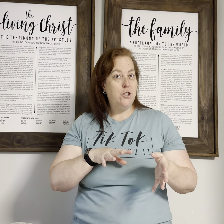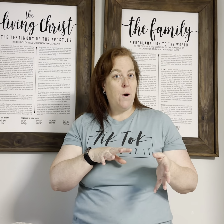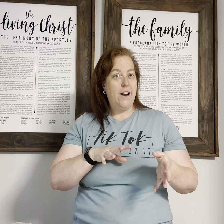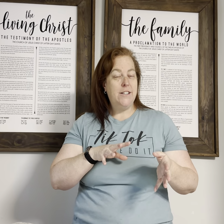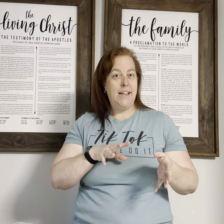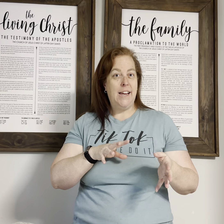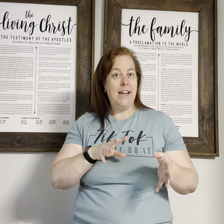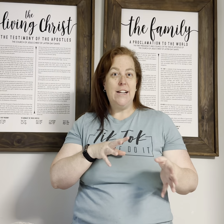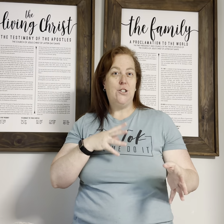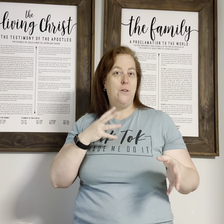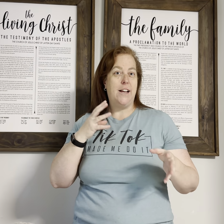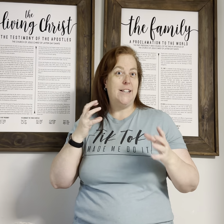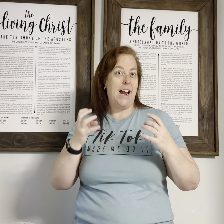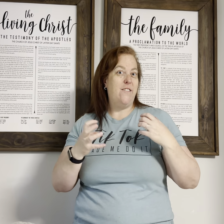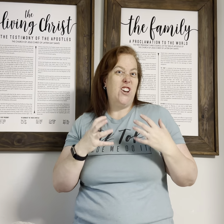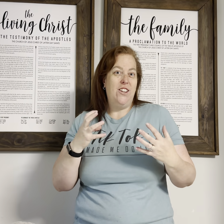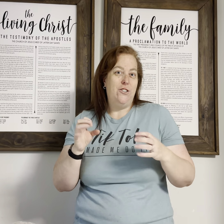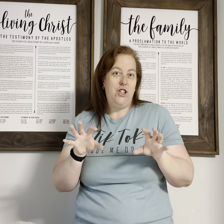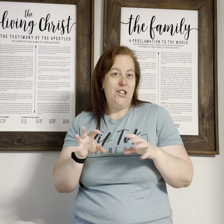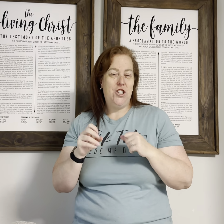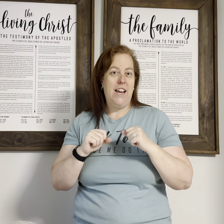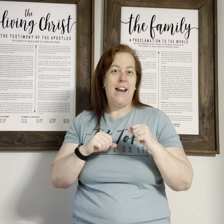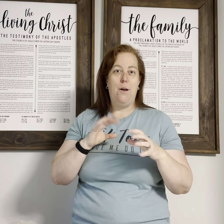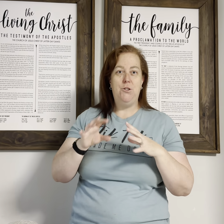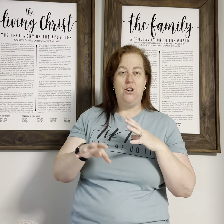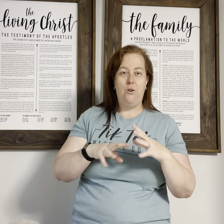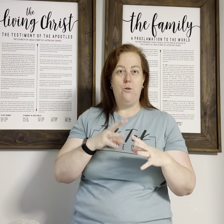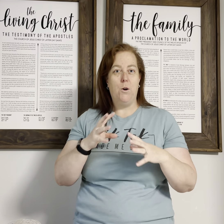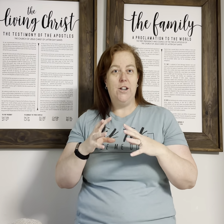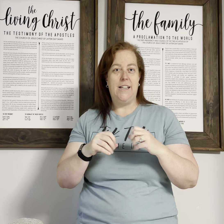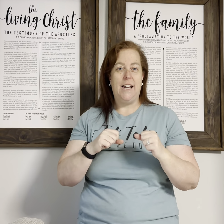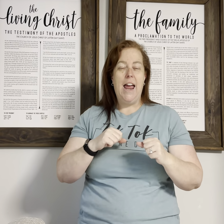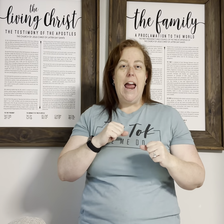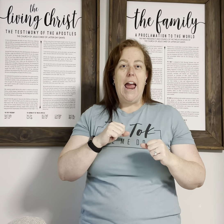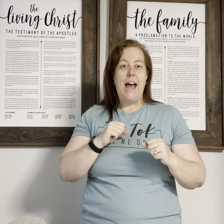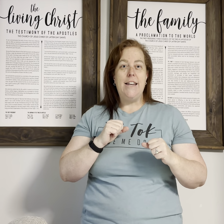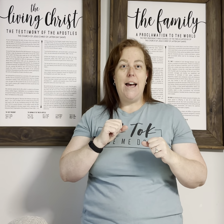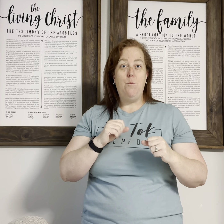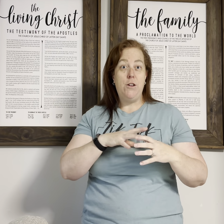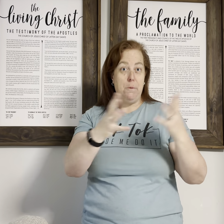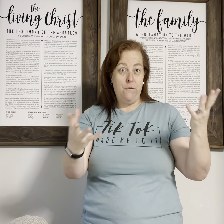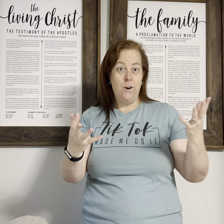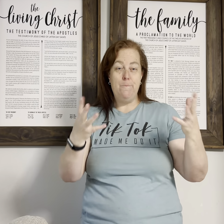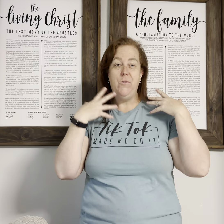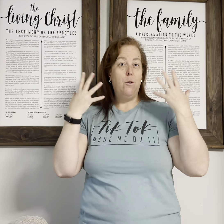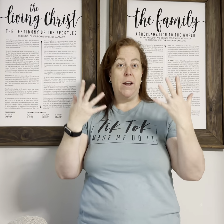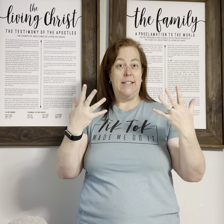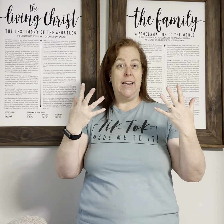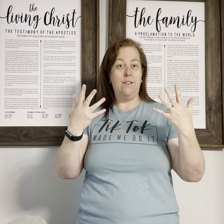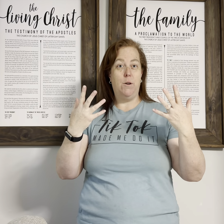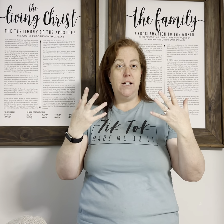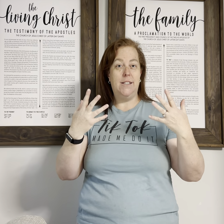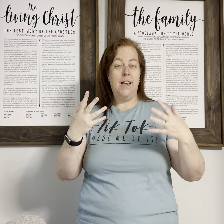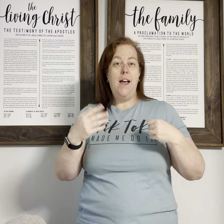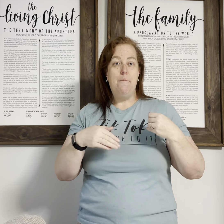choir singing it, so that's kind of a good little cheat sheet. It helps you know the words, and when you perform, you'll want to sing the words, but